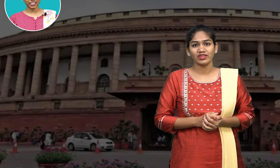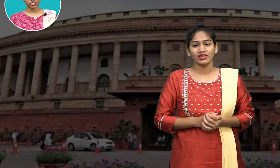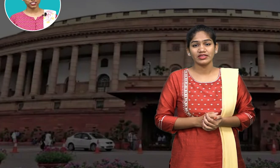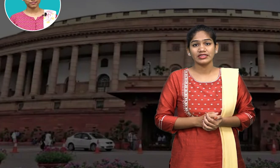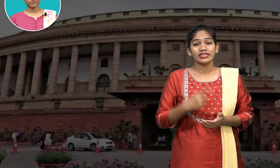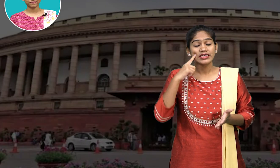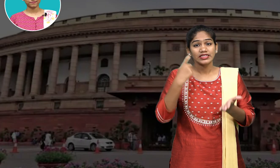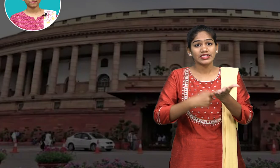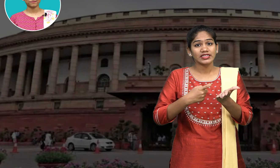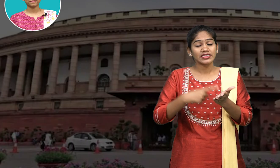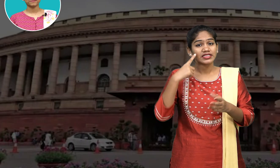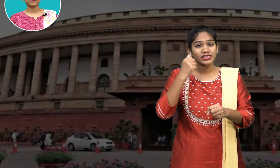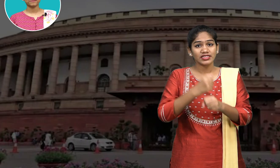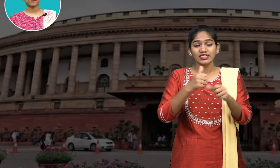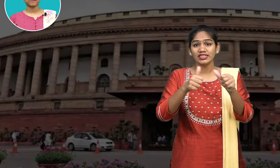irrigation,